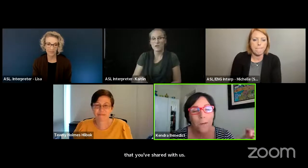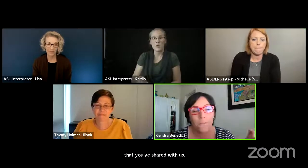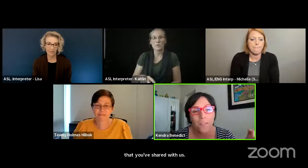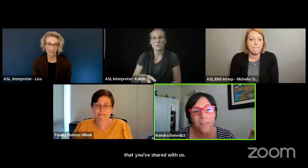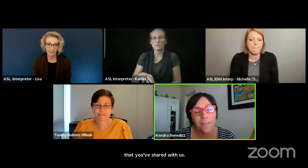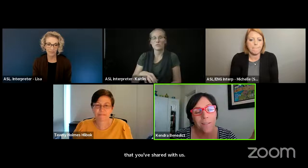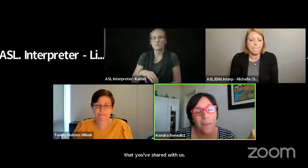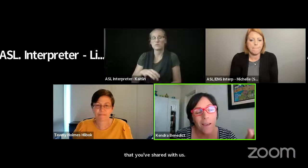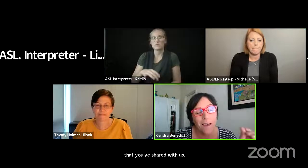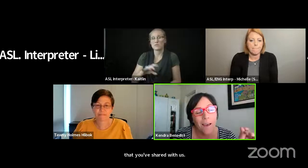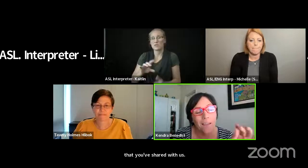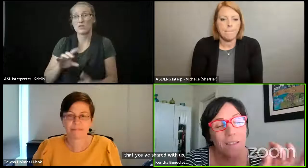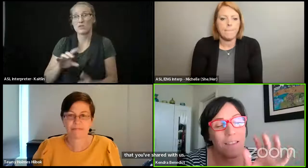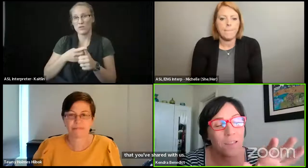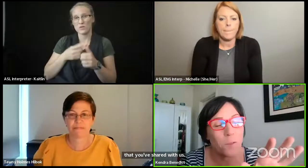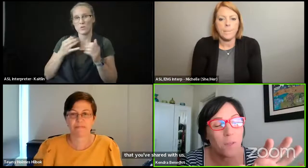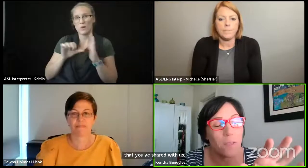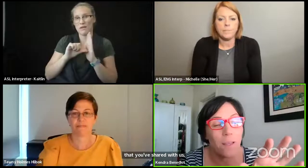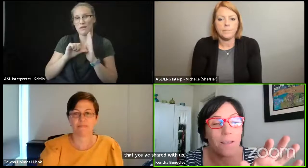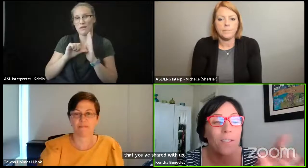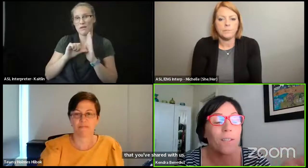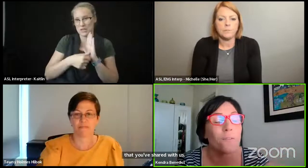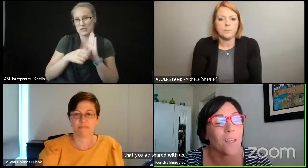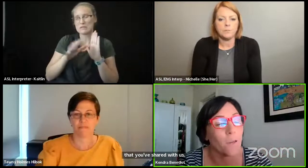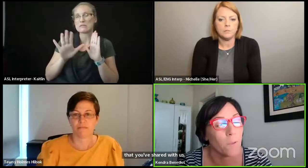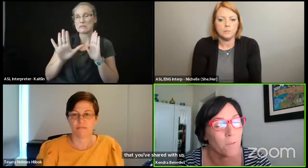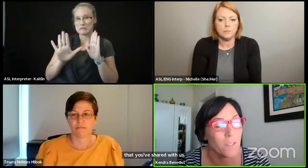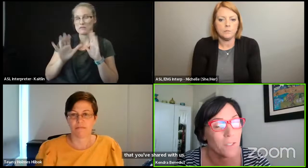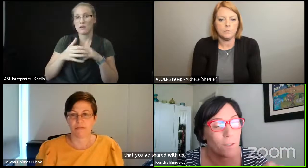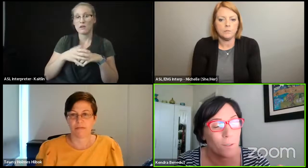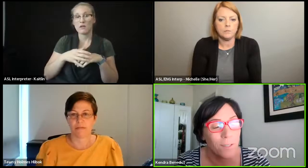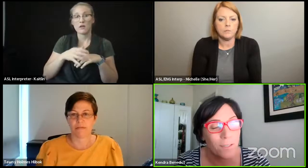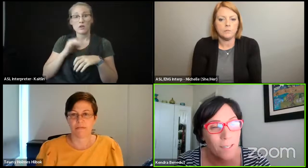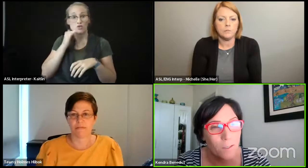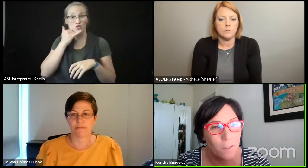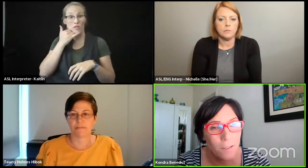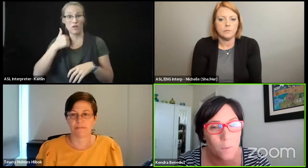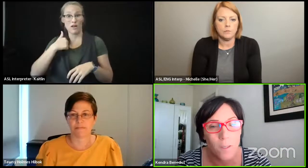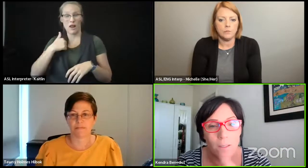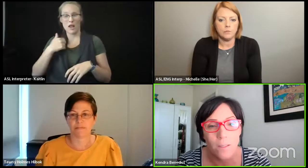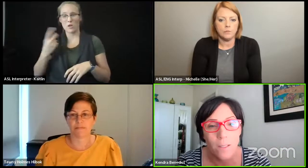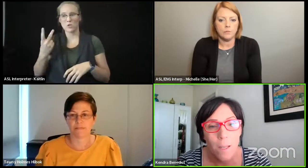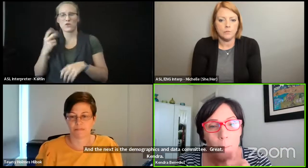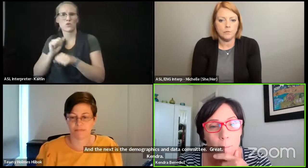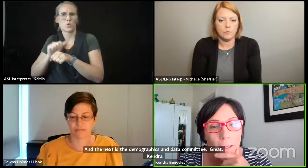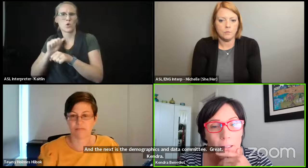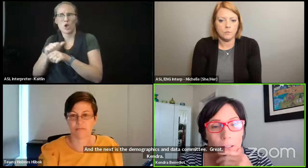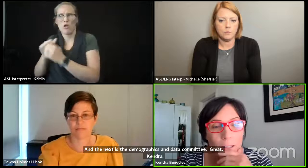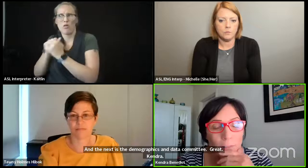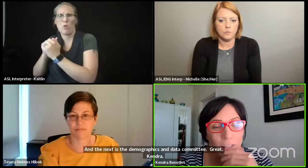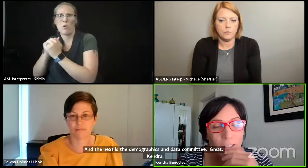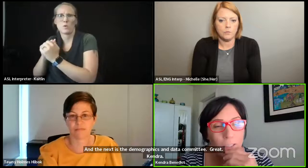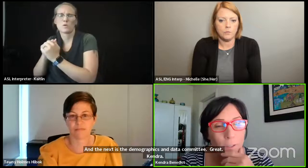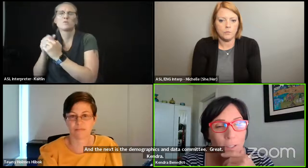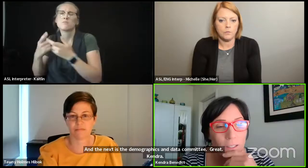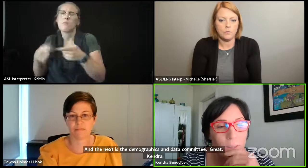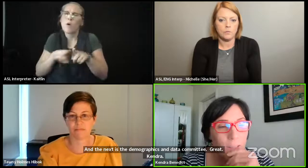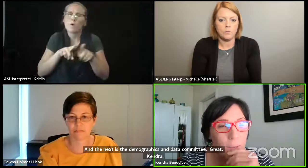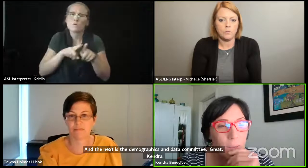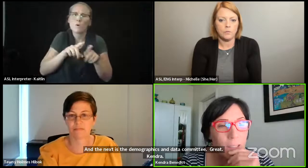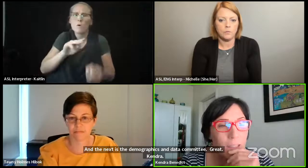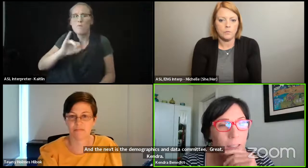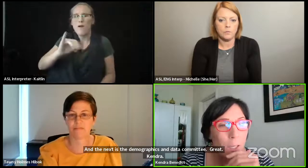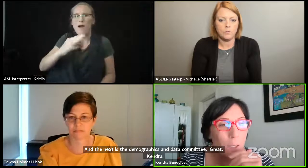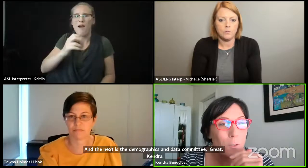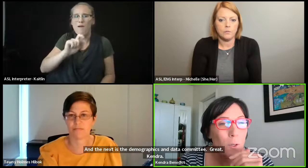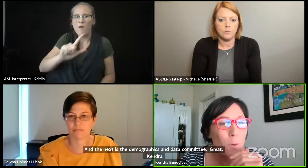First, I'm going to preface this with Jennifer and I work very closely together, as well as Michael Olivier, who's on this